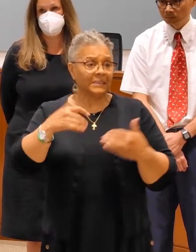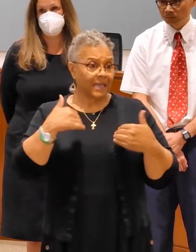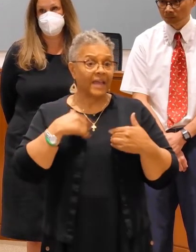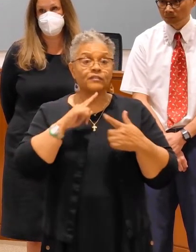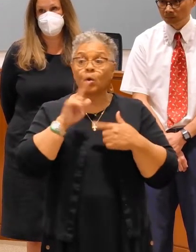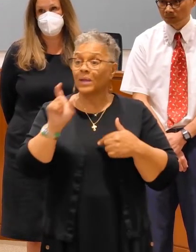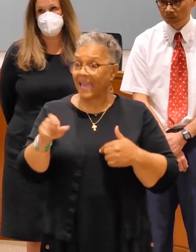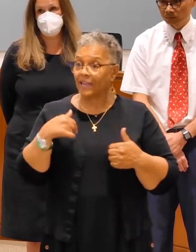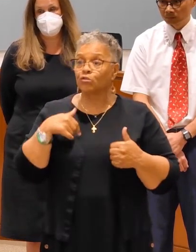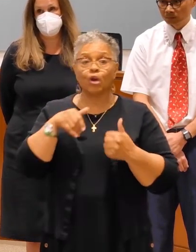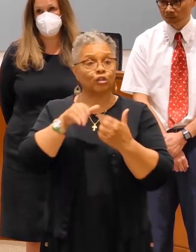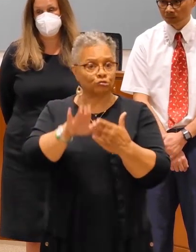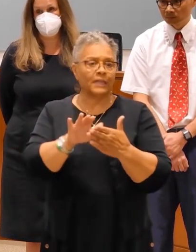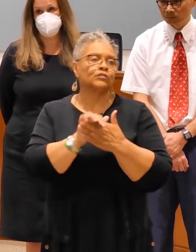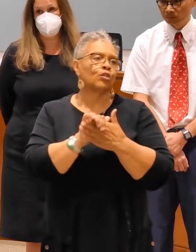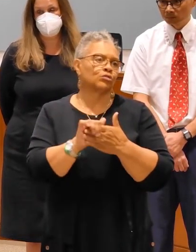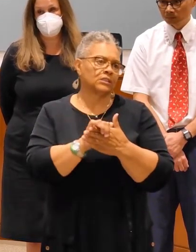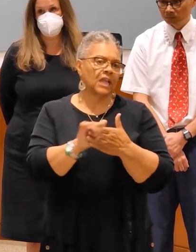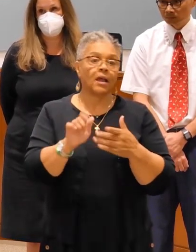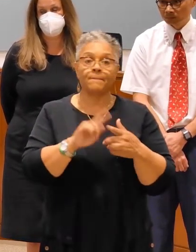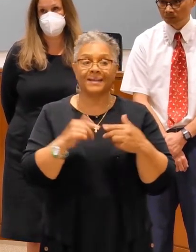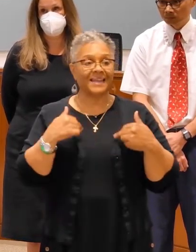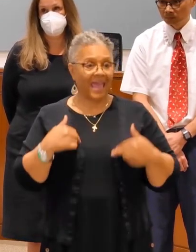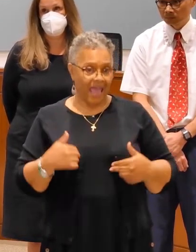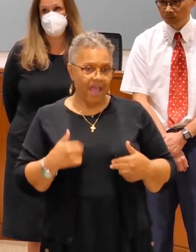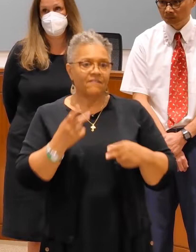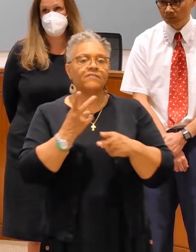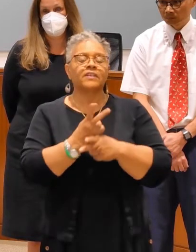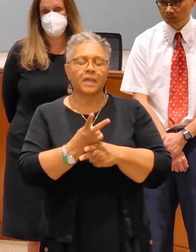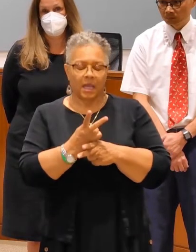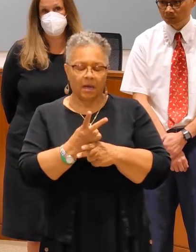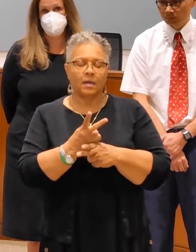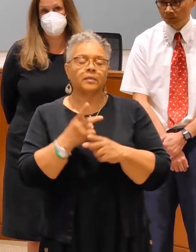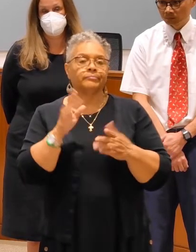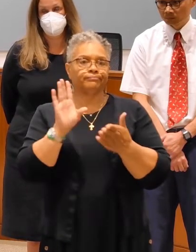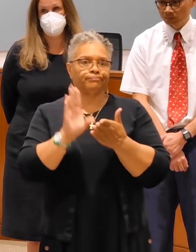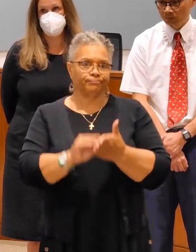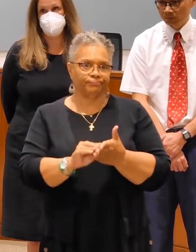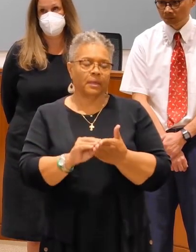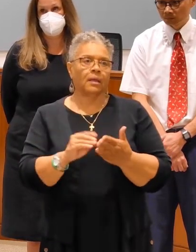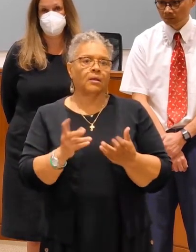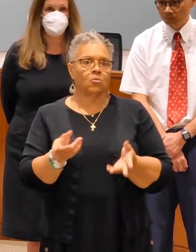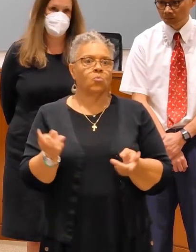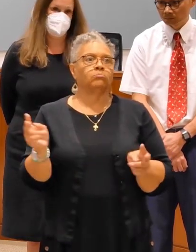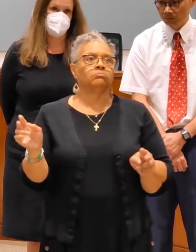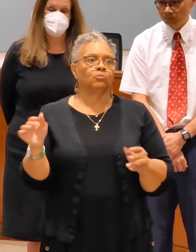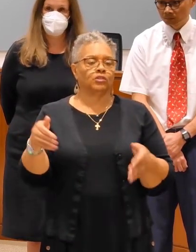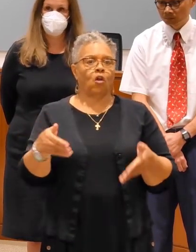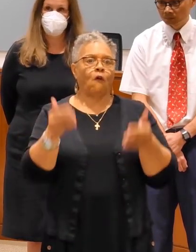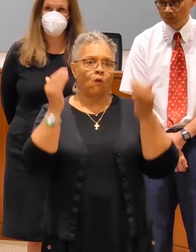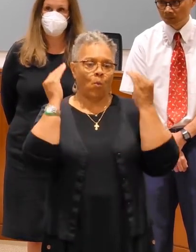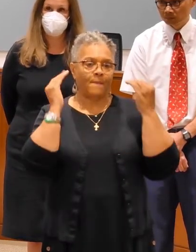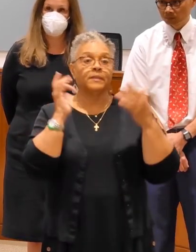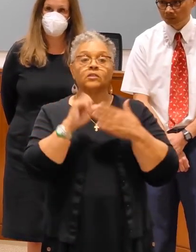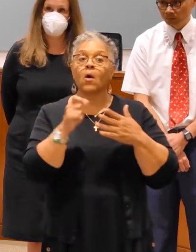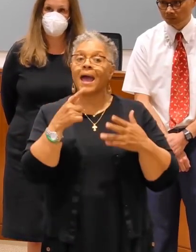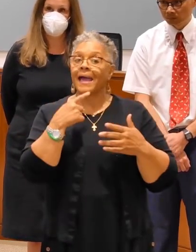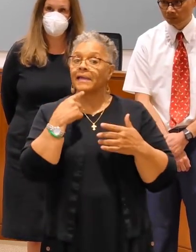had to address those dollars, but the healthcare deficit loomed. So I summarize by stating those